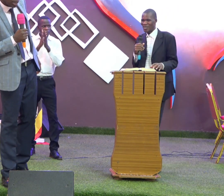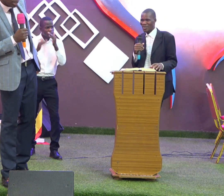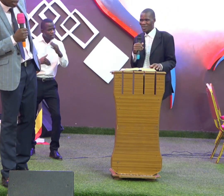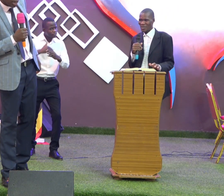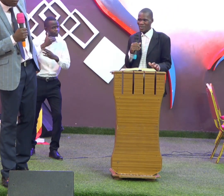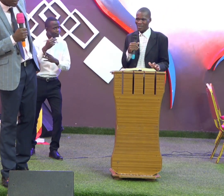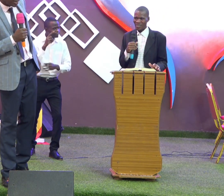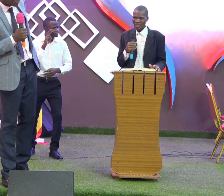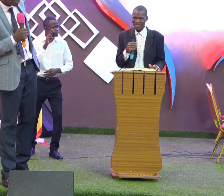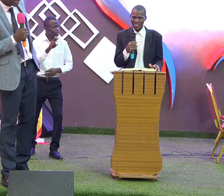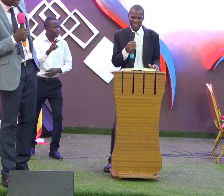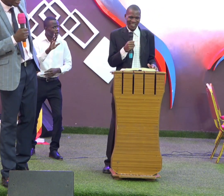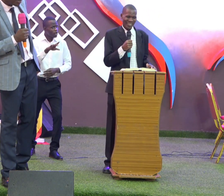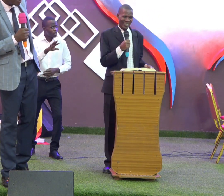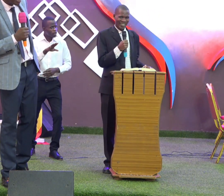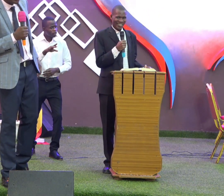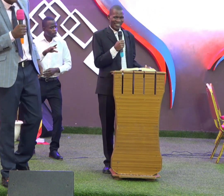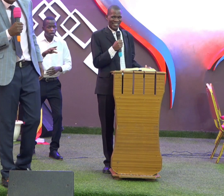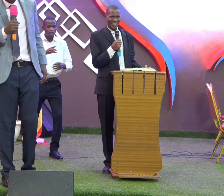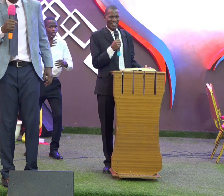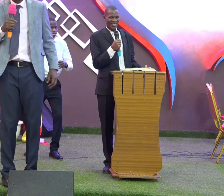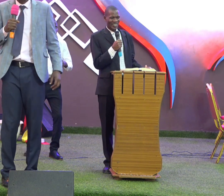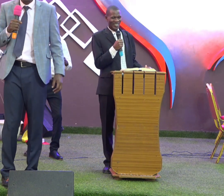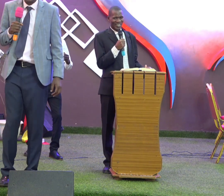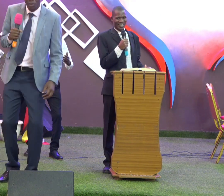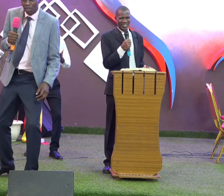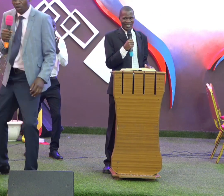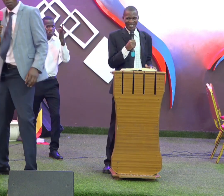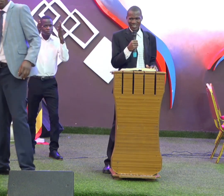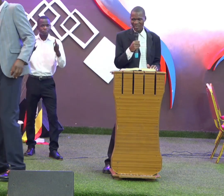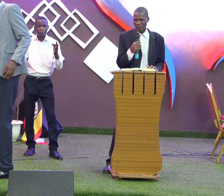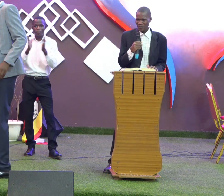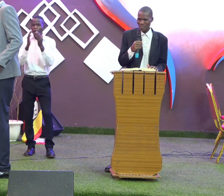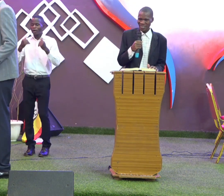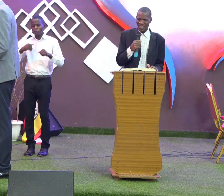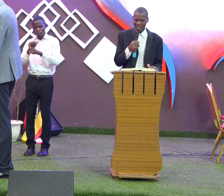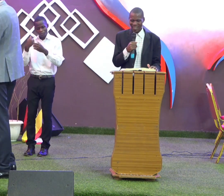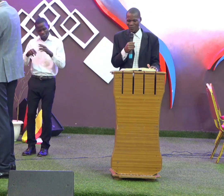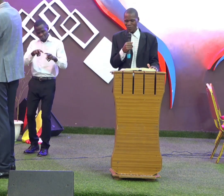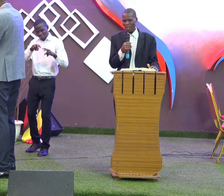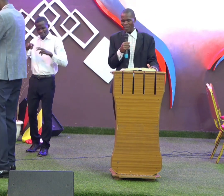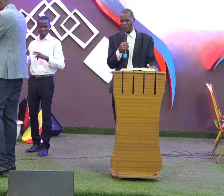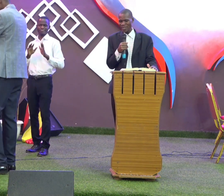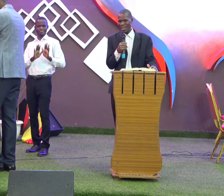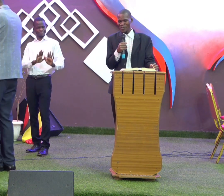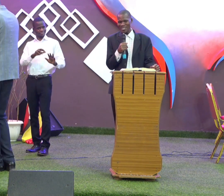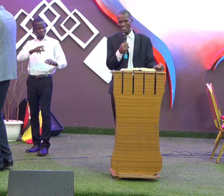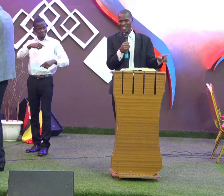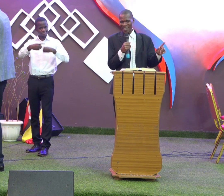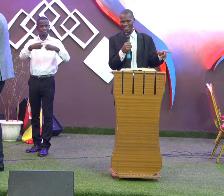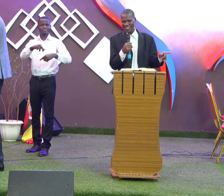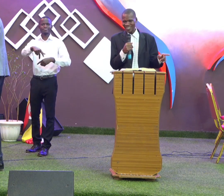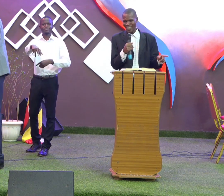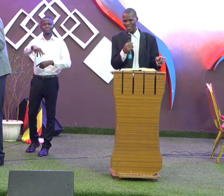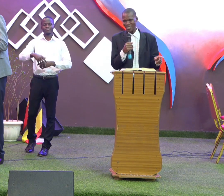okulingiza otinga akafira kalimu ebisale esale ngomanya aina kyatwala ero omuvira mangu. And if you look carefully at what